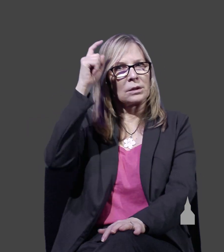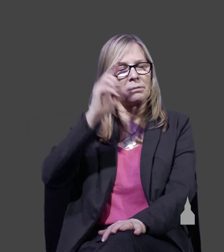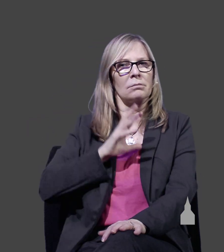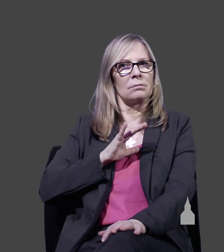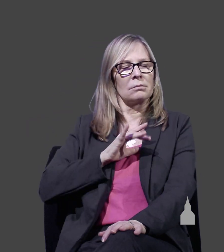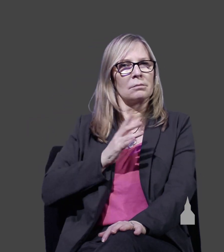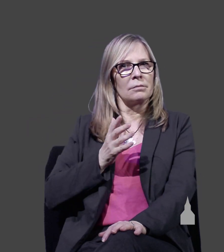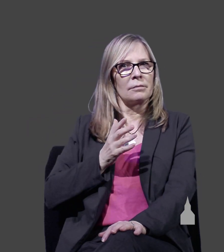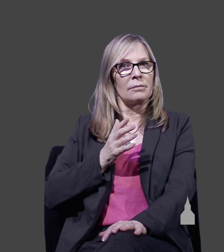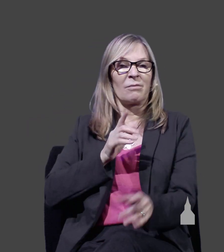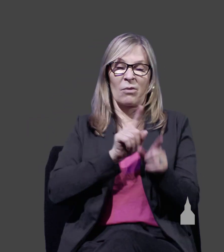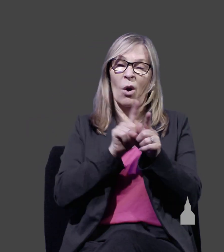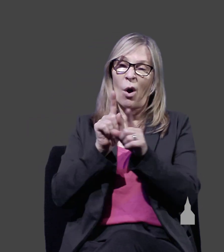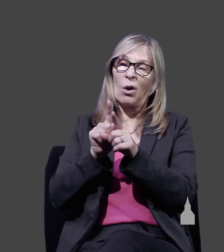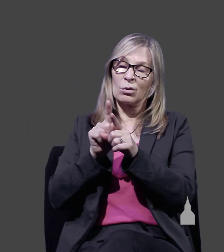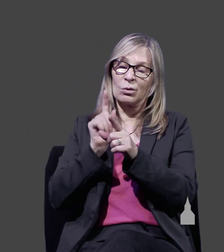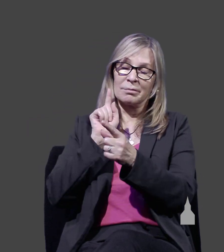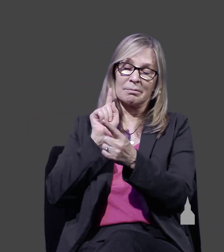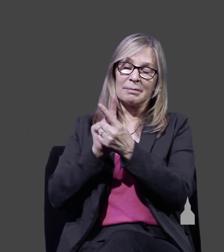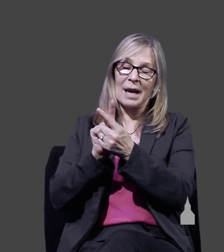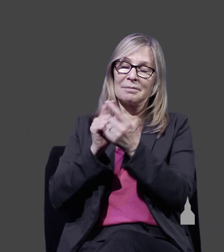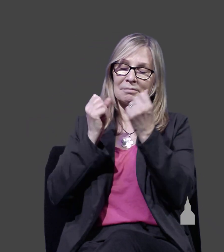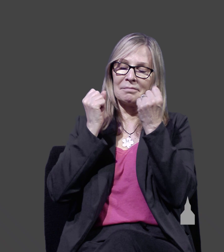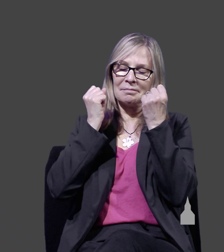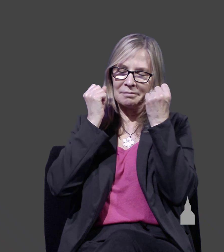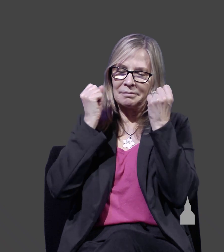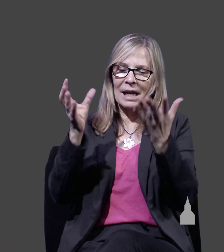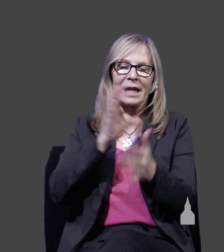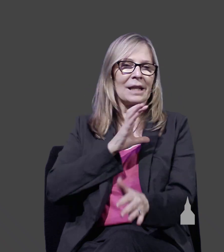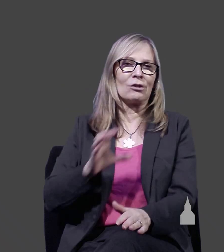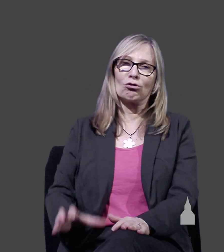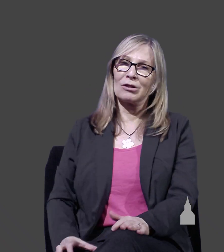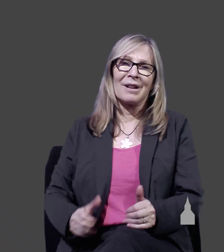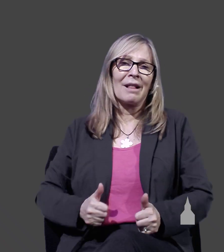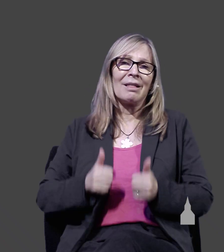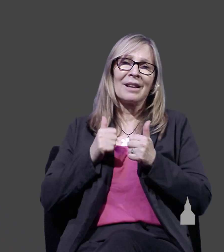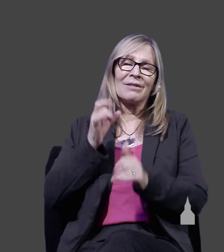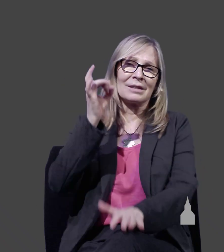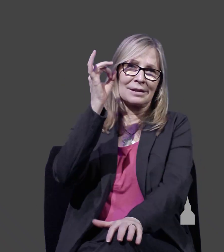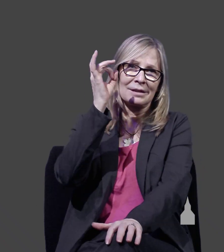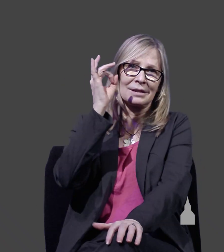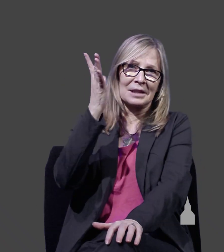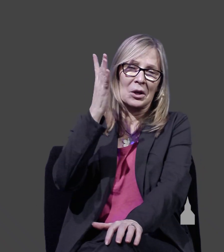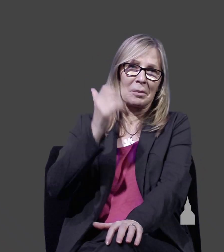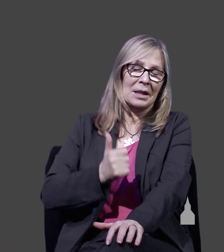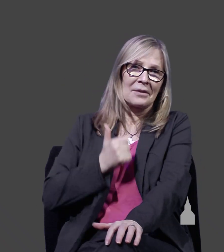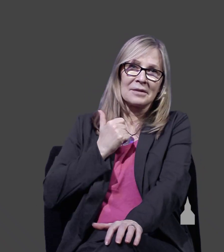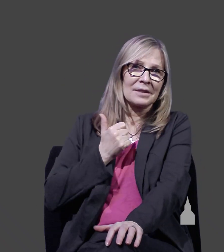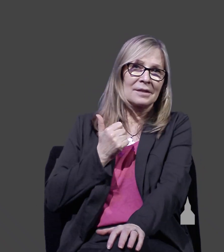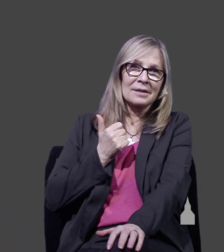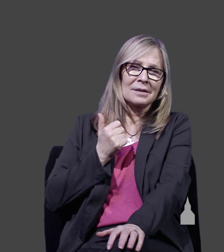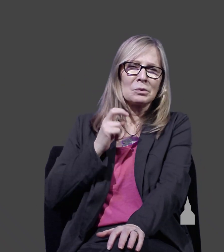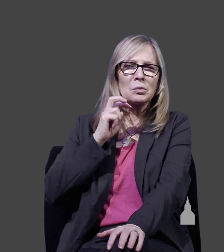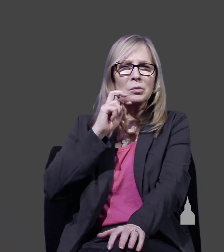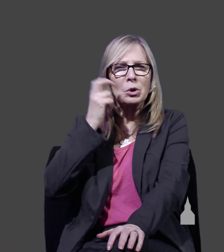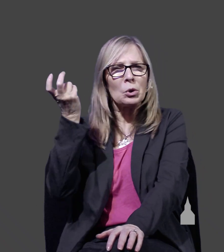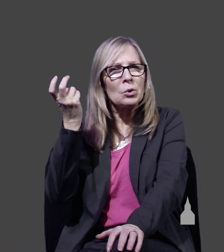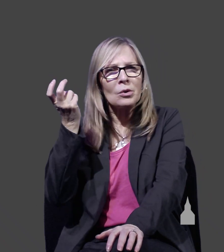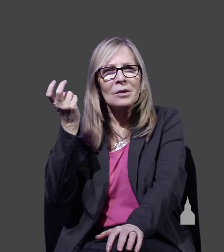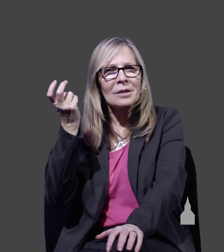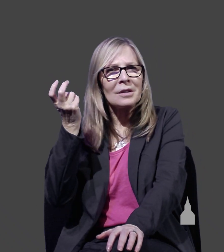But I've also met countless Christians who live terrible lives. They're rude to